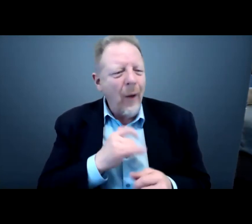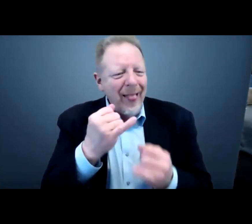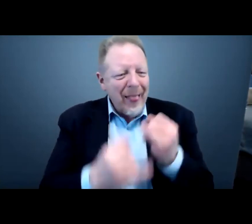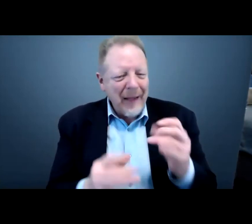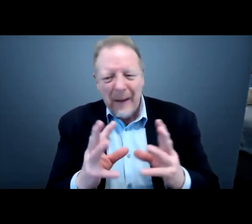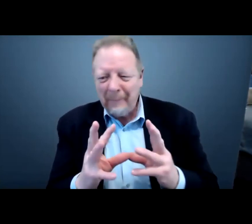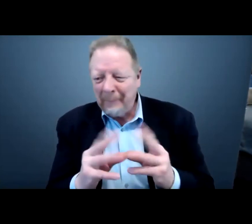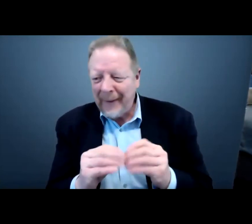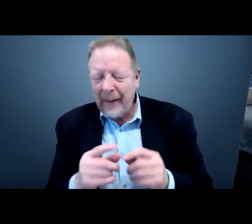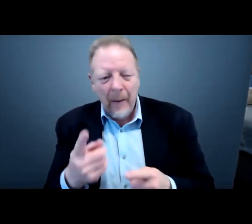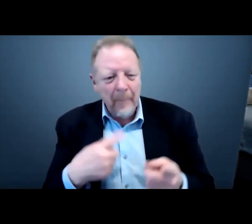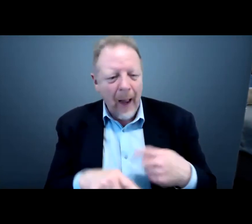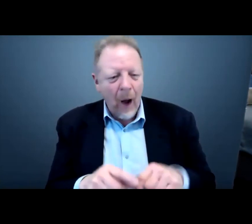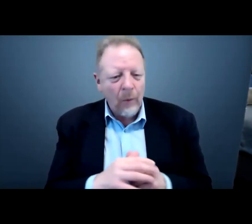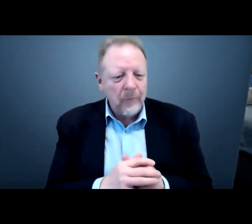meeting about